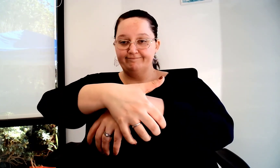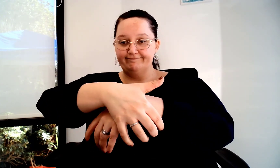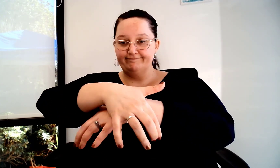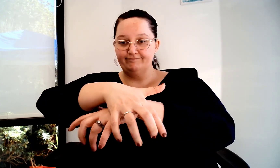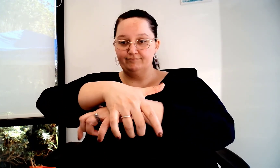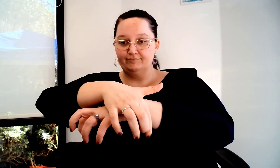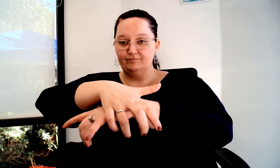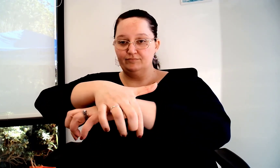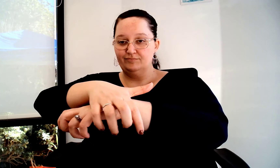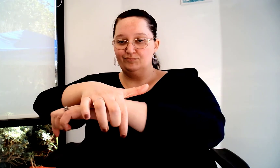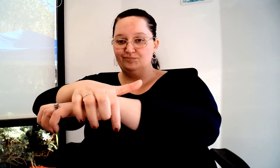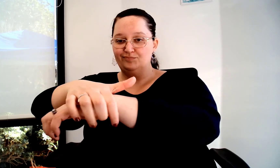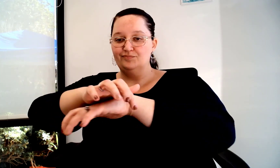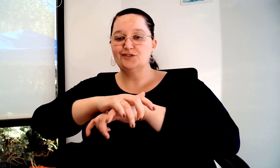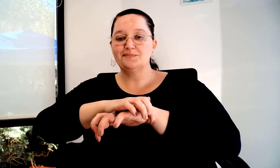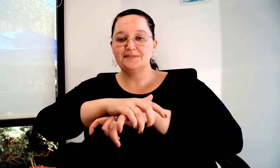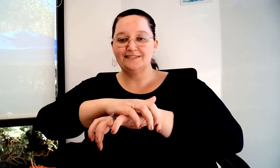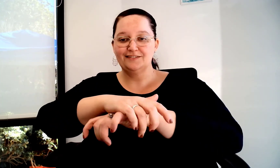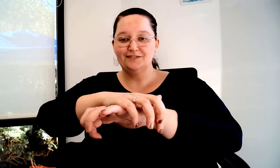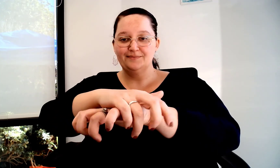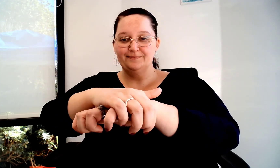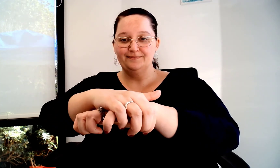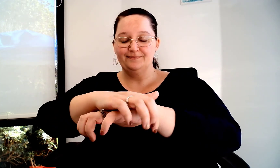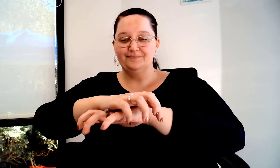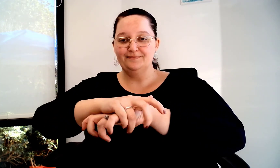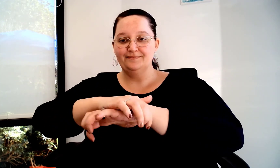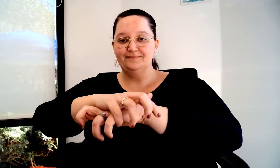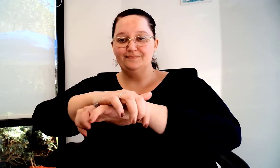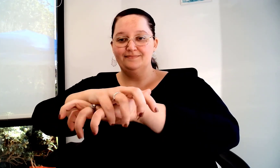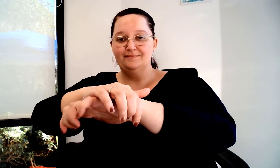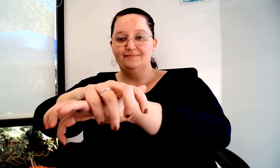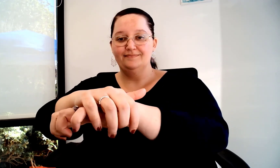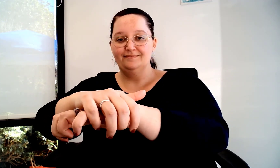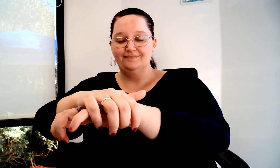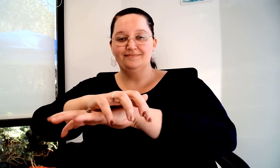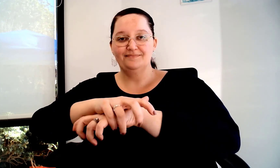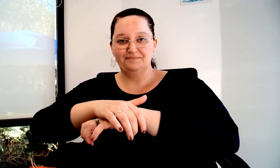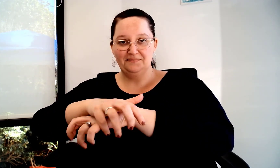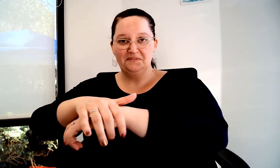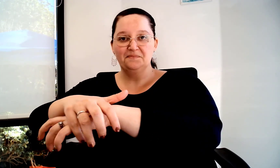Dominant on top, 2 bent 5s, wiggle your fingers.